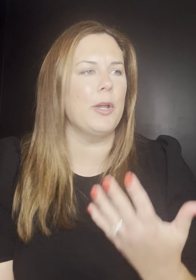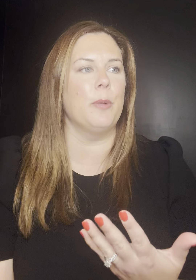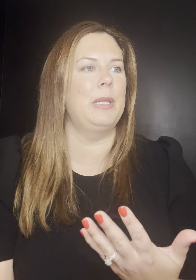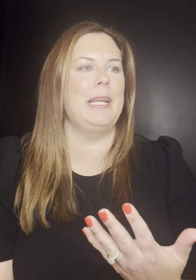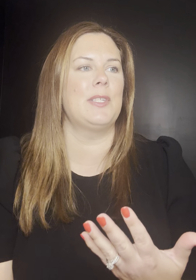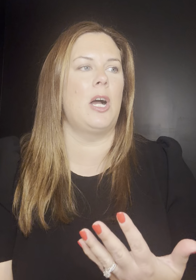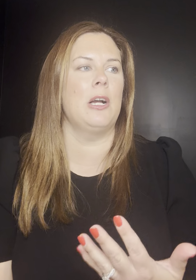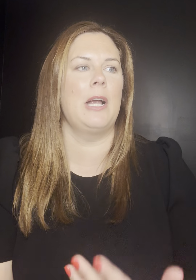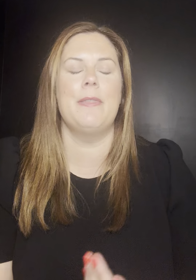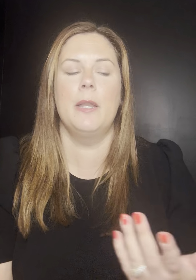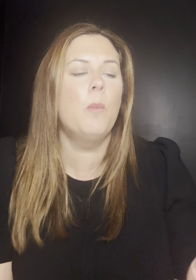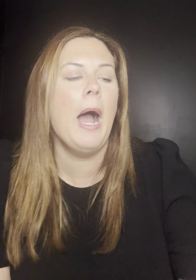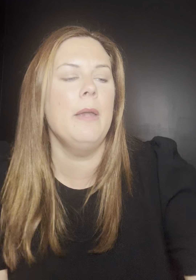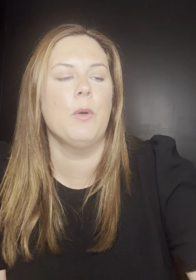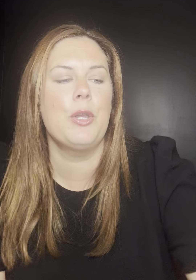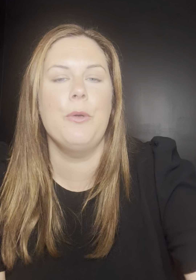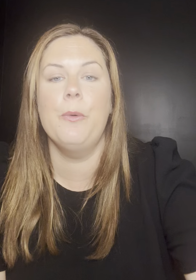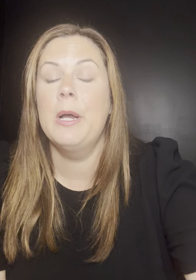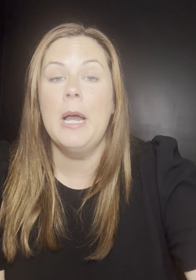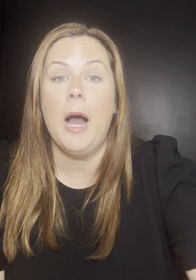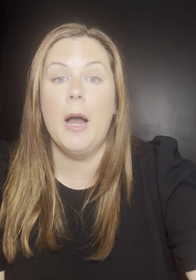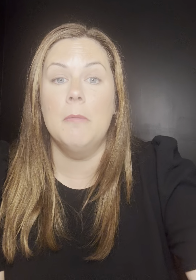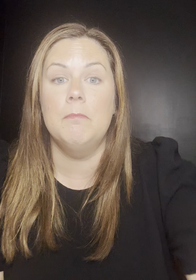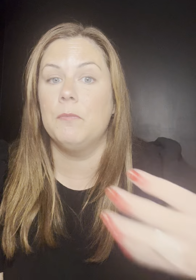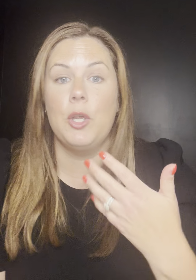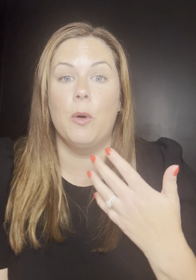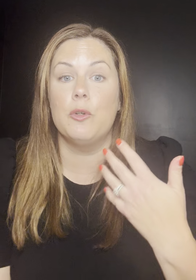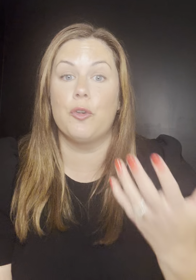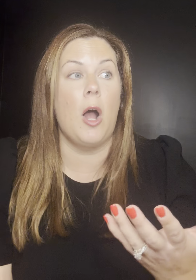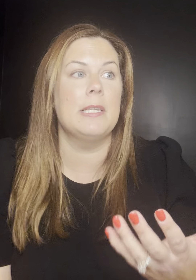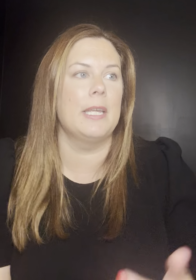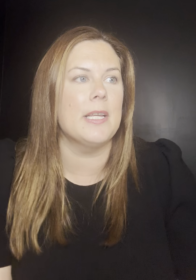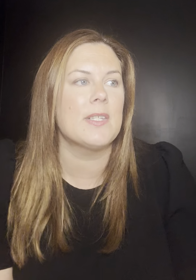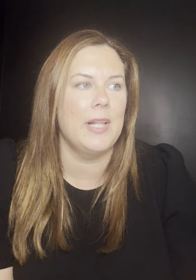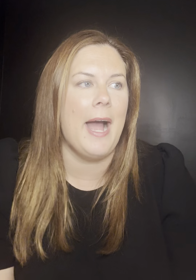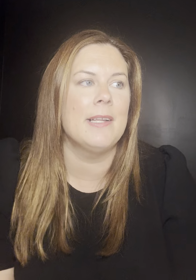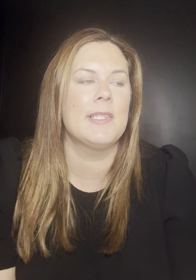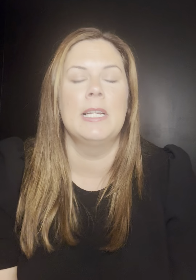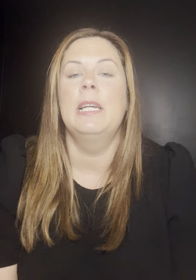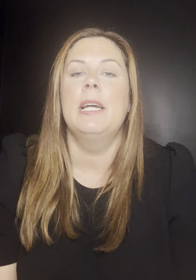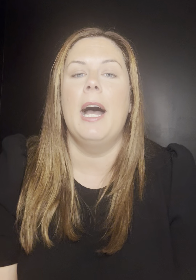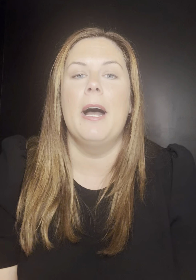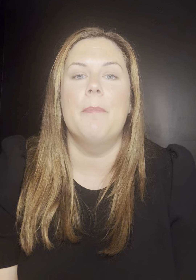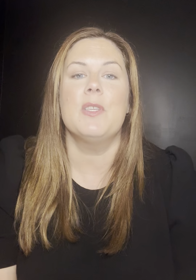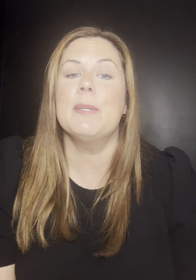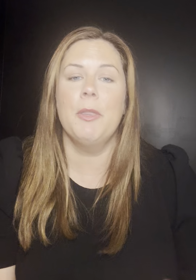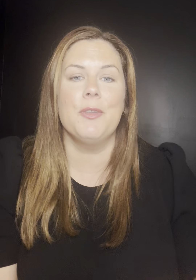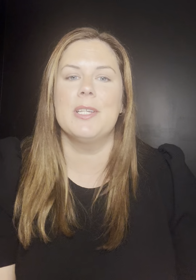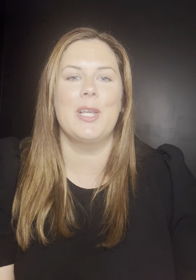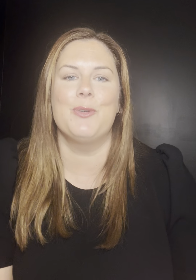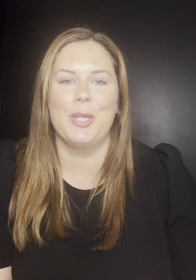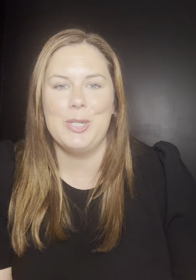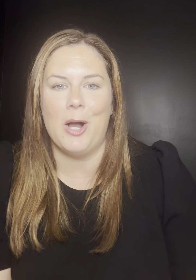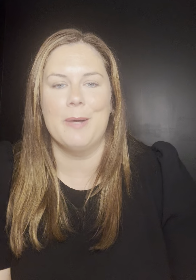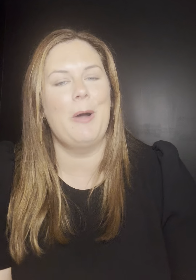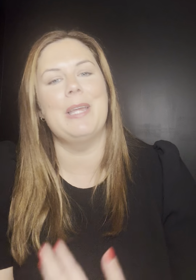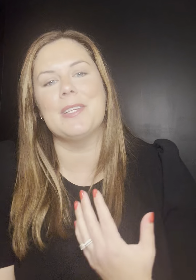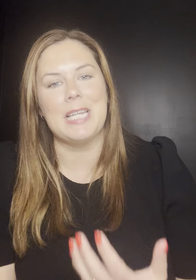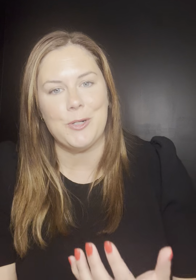your plans are, and then why were you, drawn to this class. Some other things I usually talk about in this